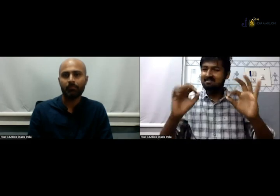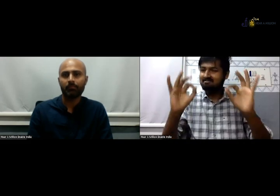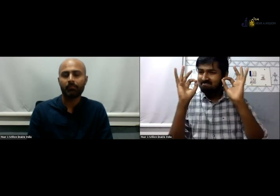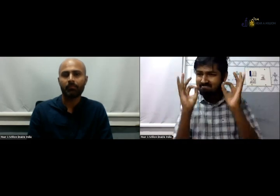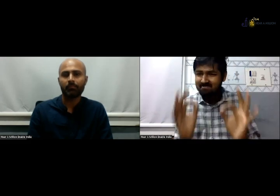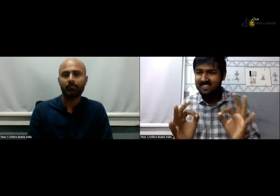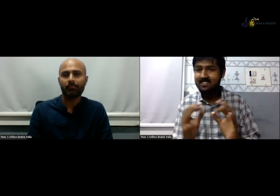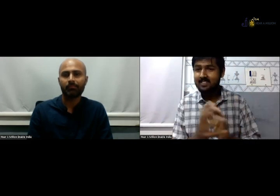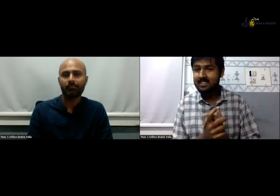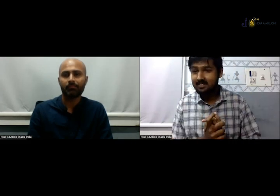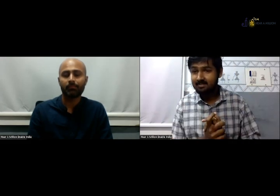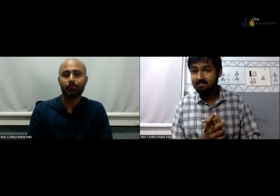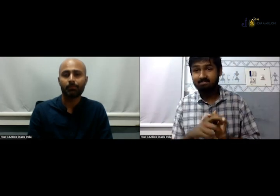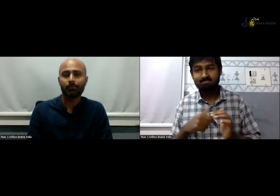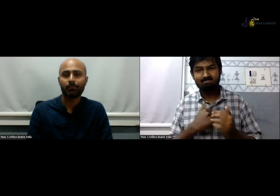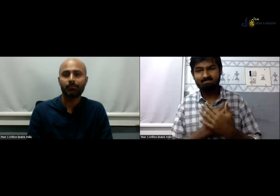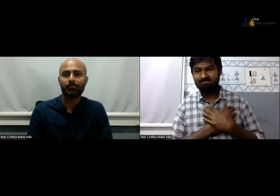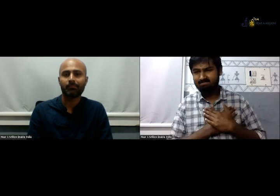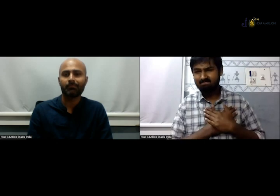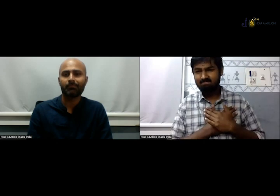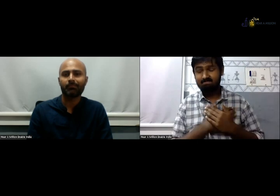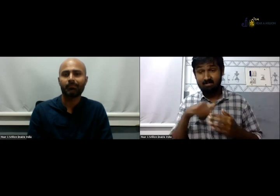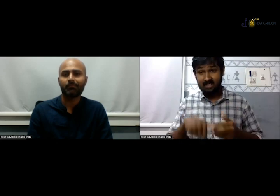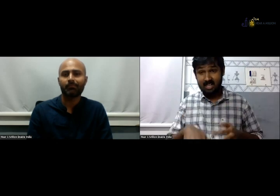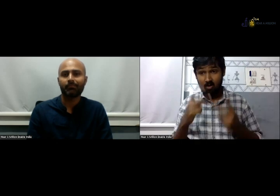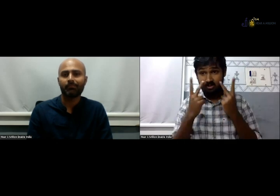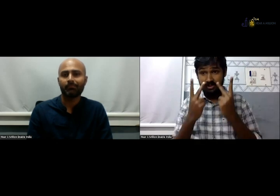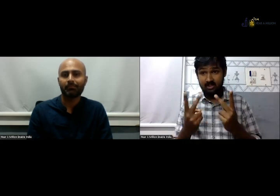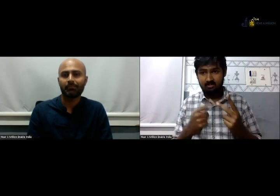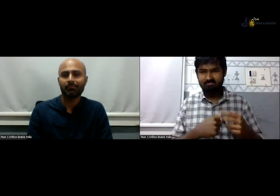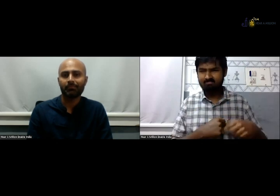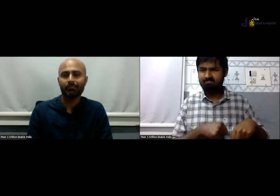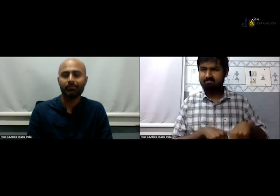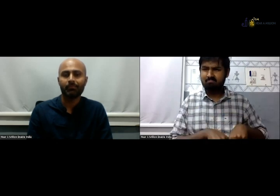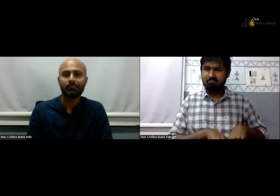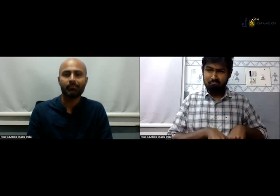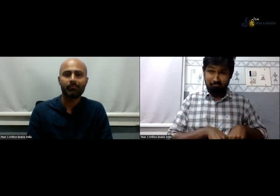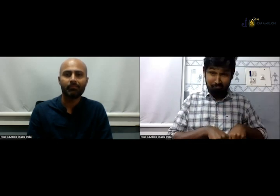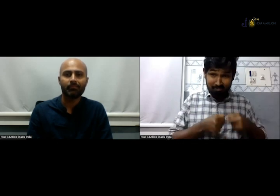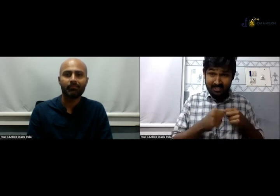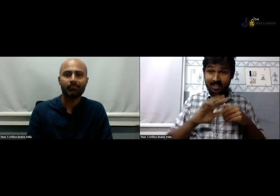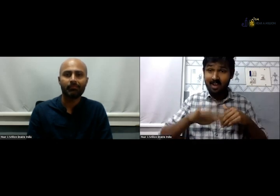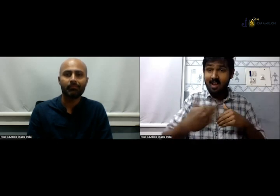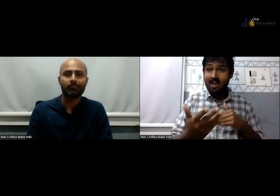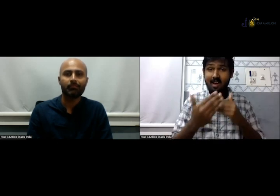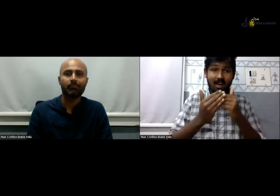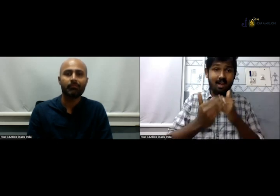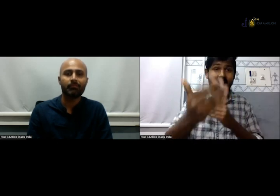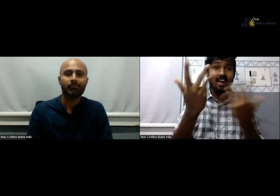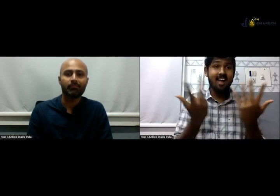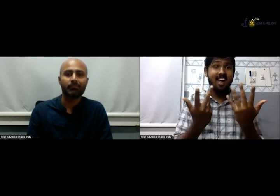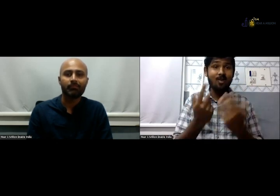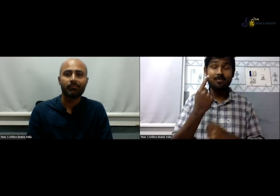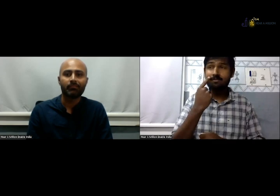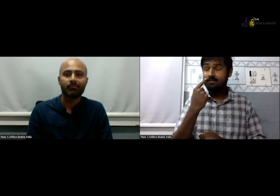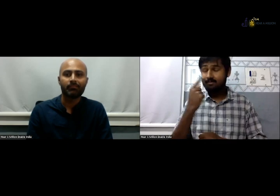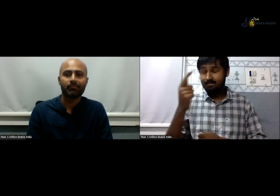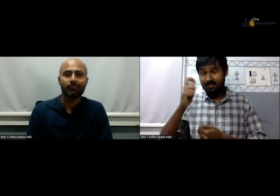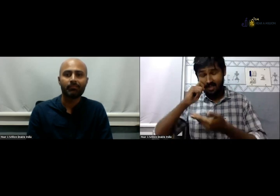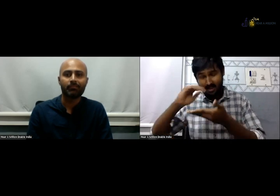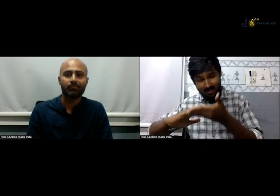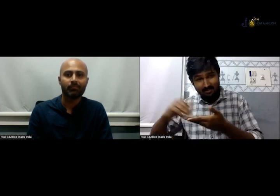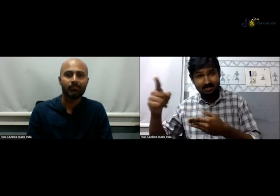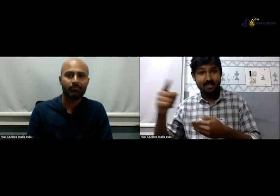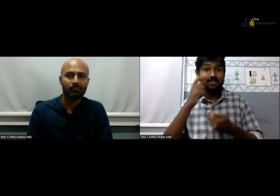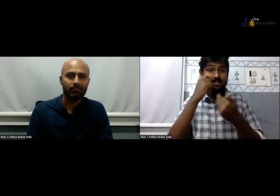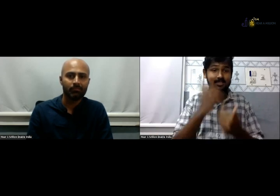And she had a beautiful smile on her face all the time. It's really, really heartbreaking